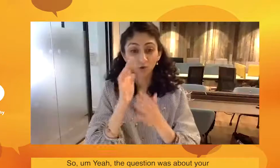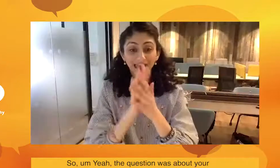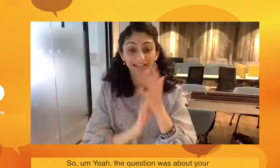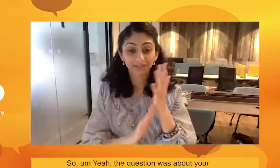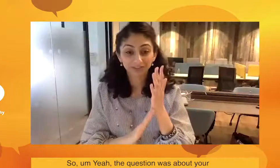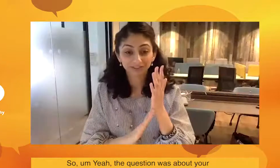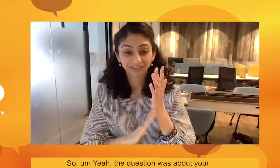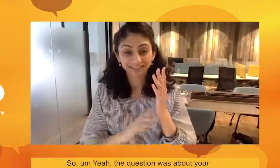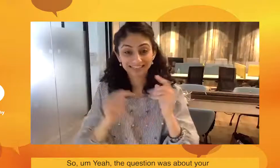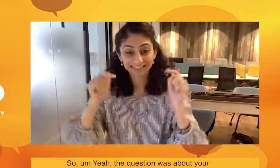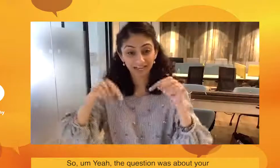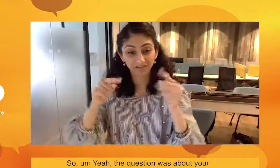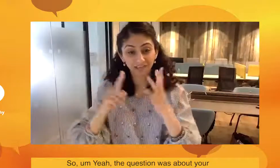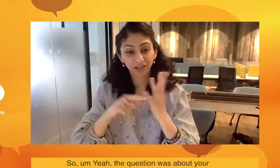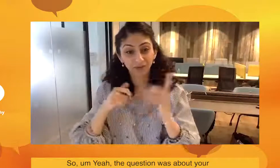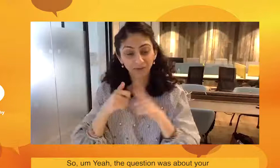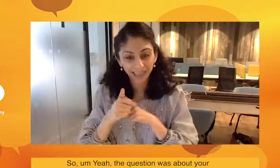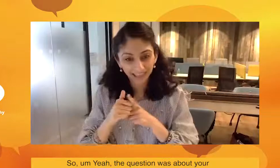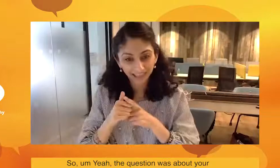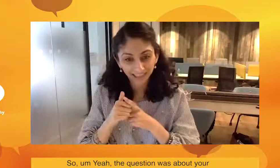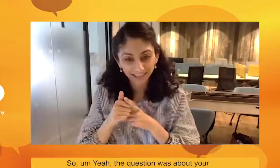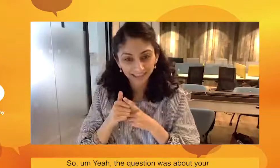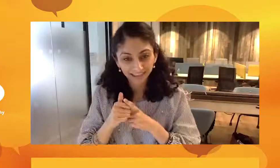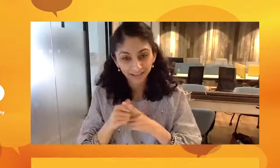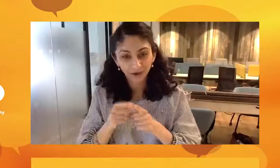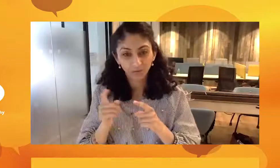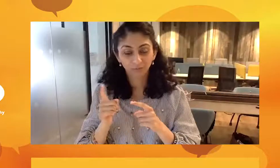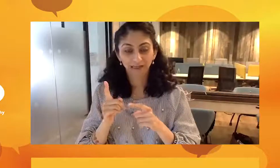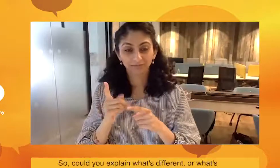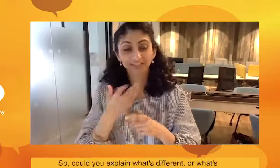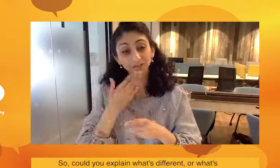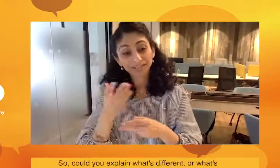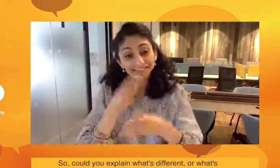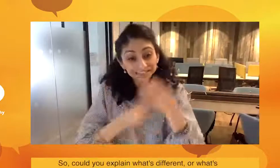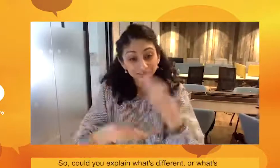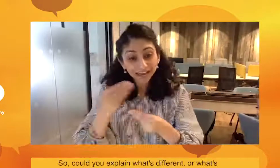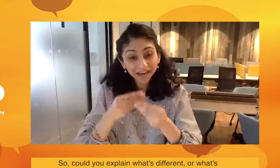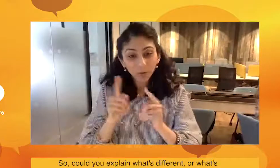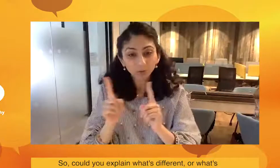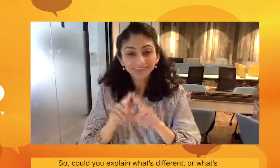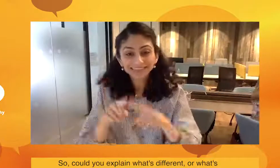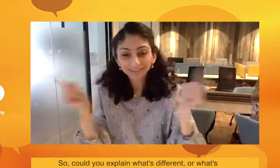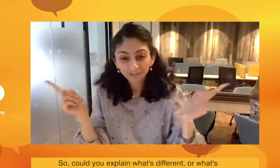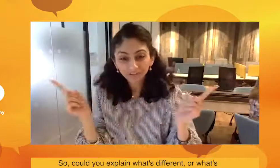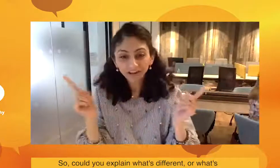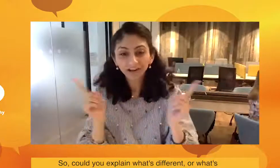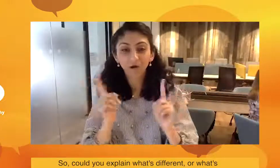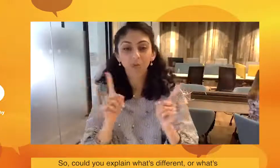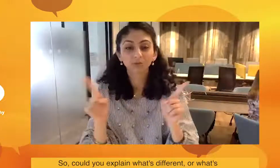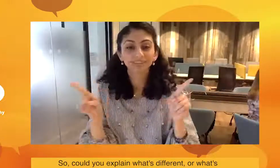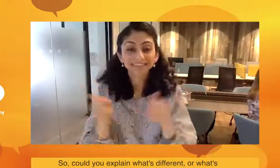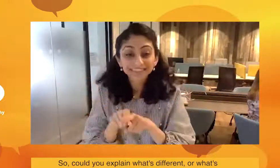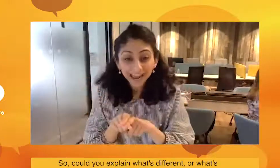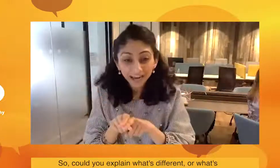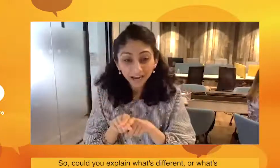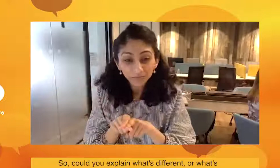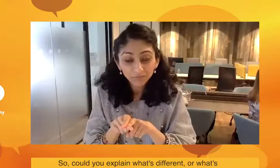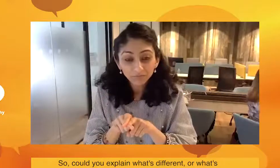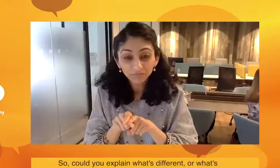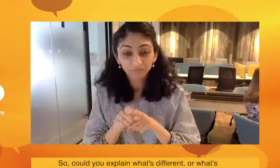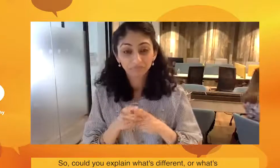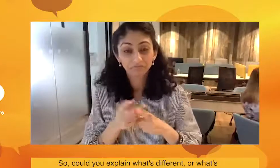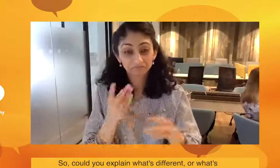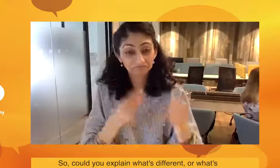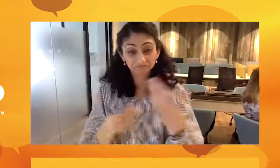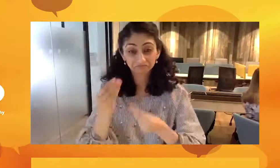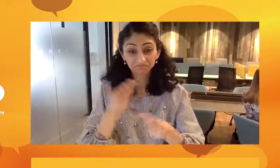So, the question was about your experience here in the UK. So could you explain what's different or what's the same